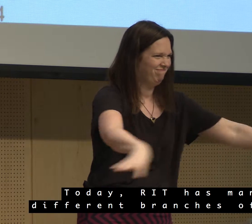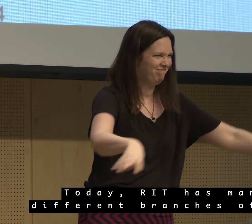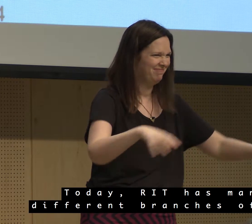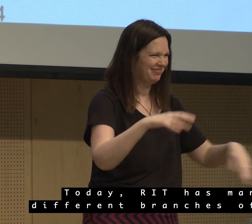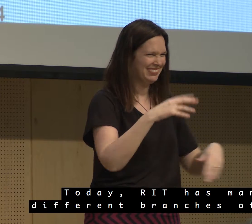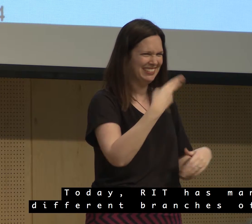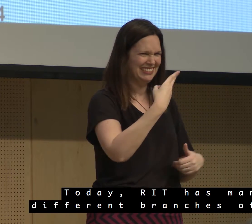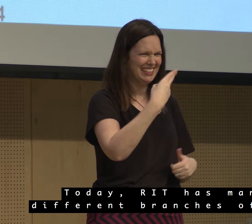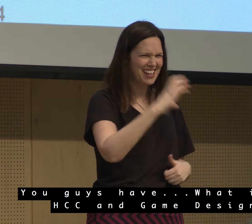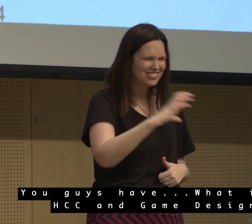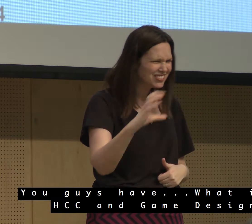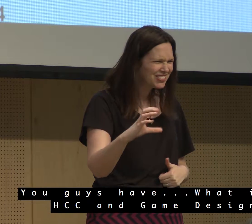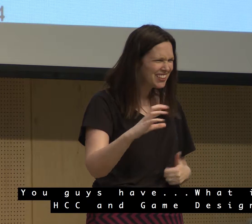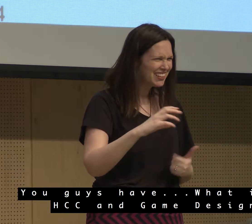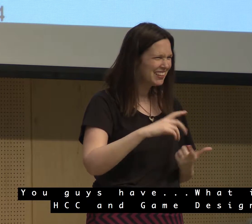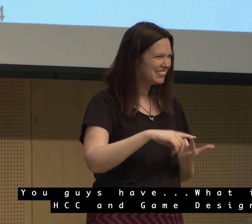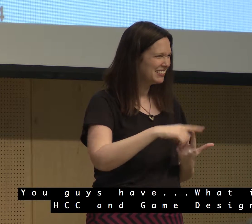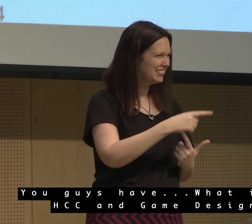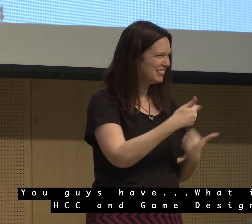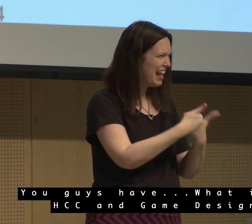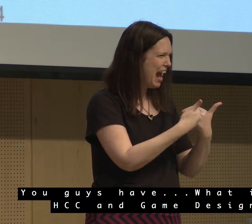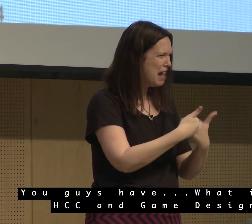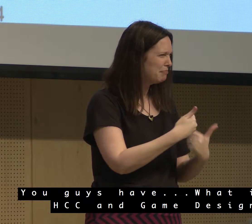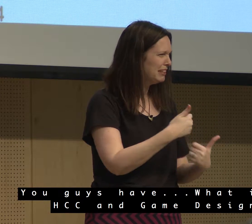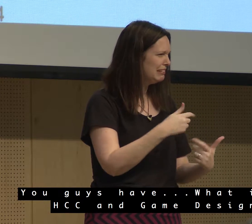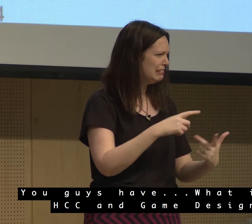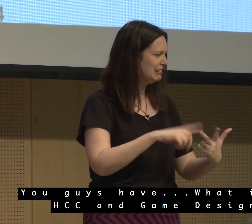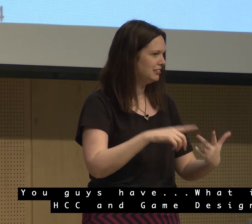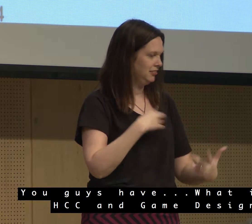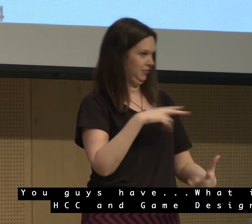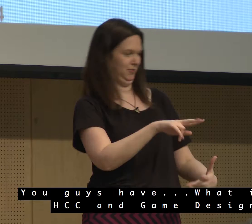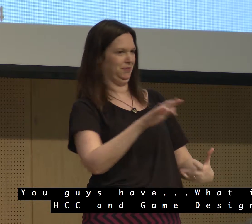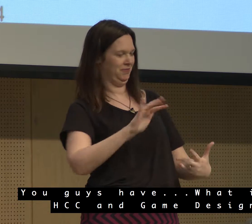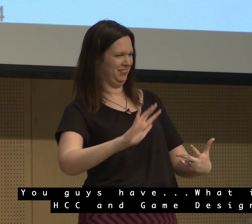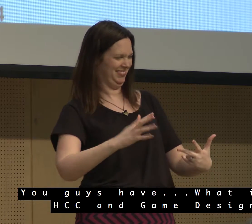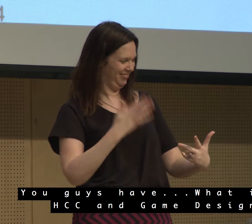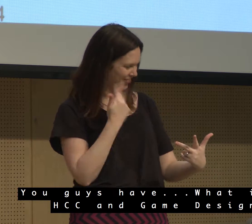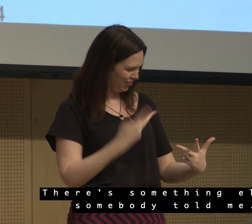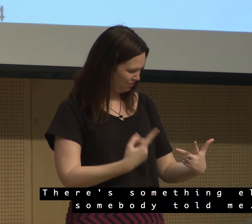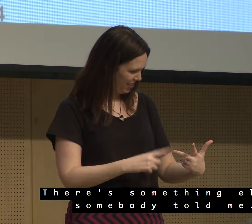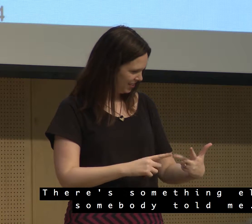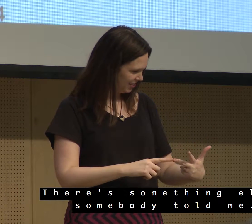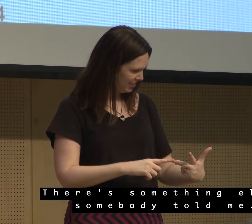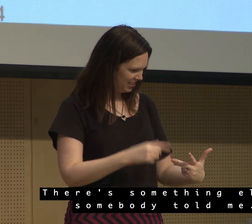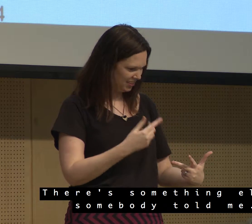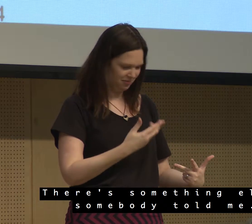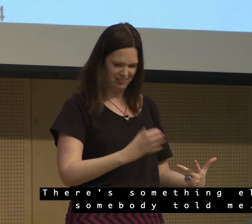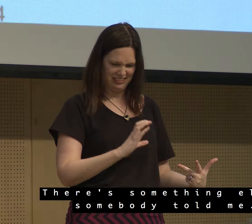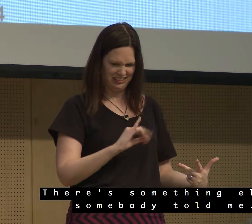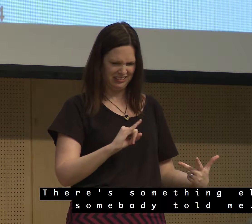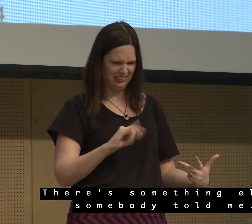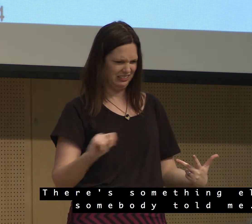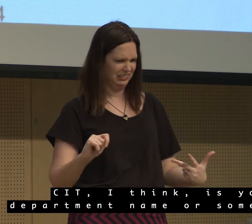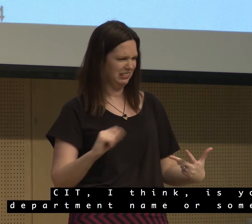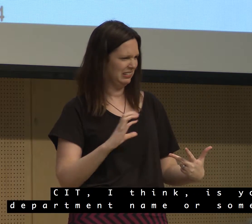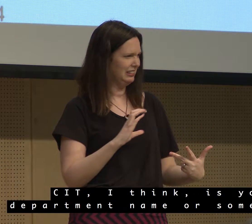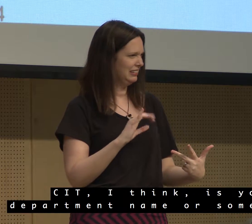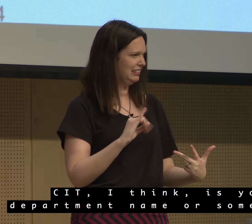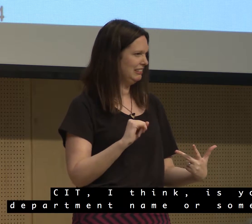many different branches of IT. You guys have, what is it, HCC and game design? There's something else somebody told me. CIT,